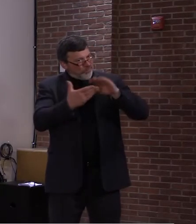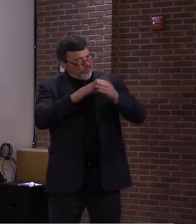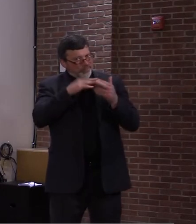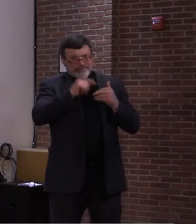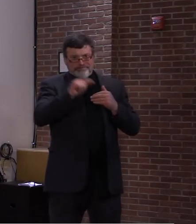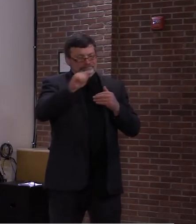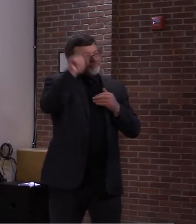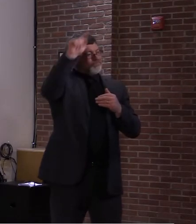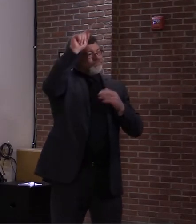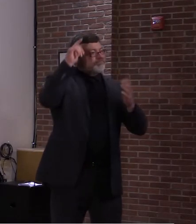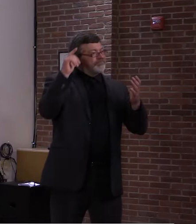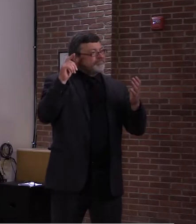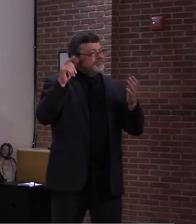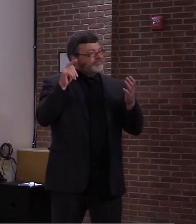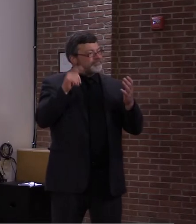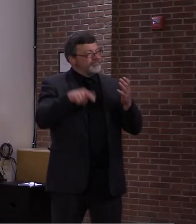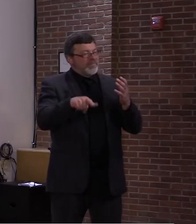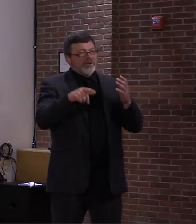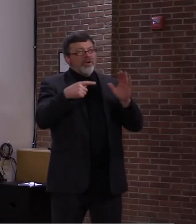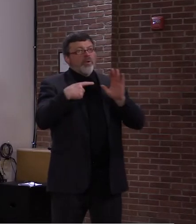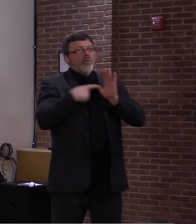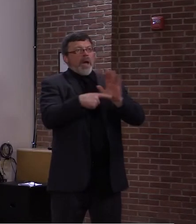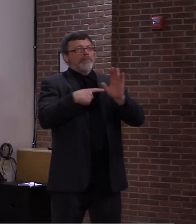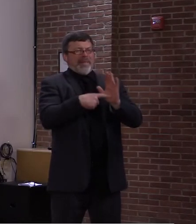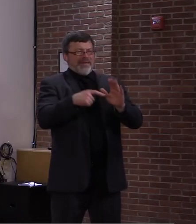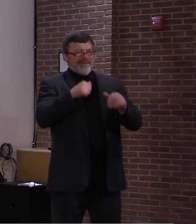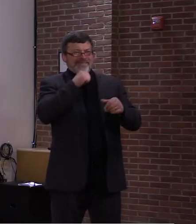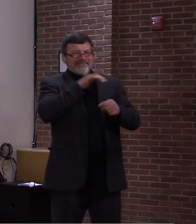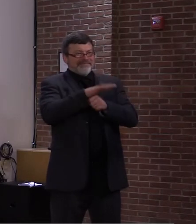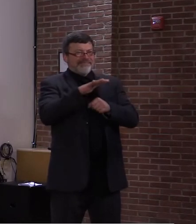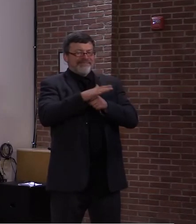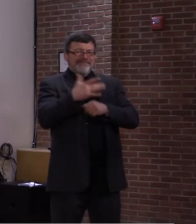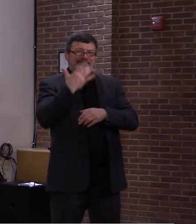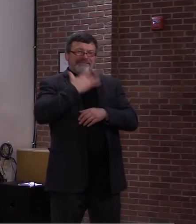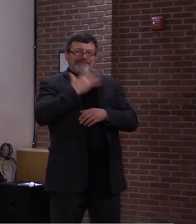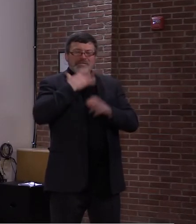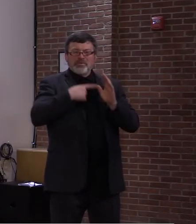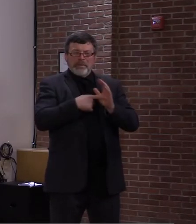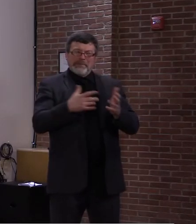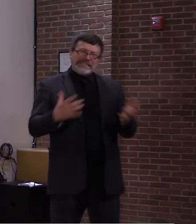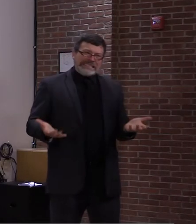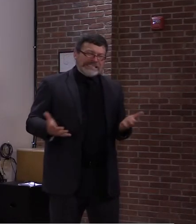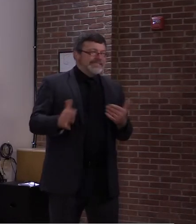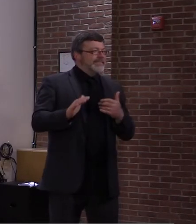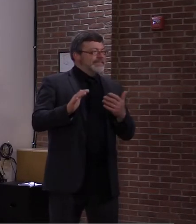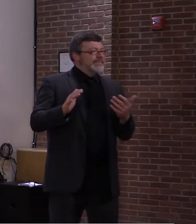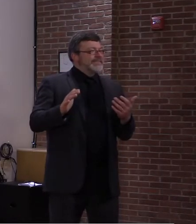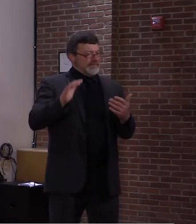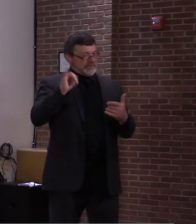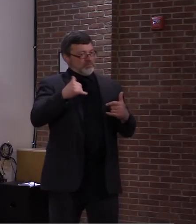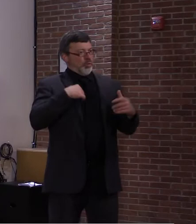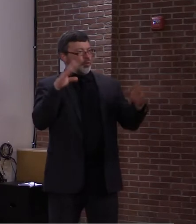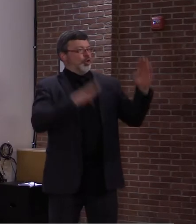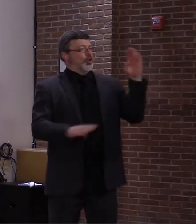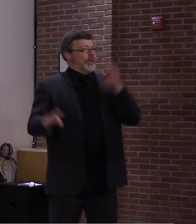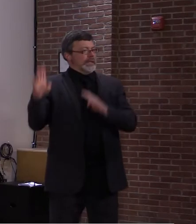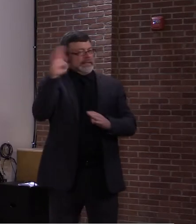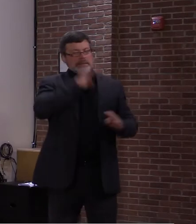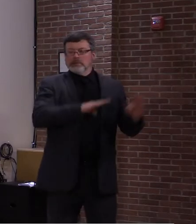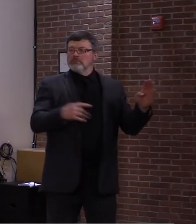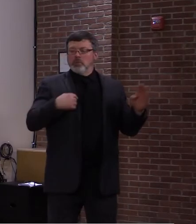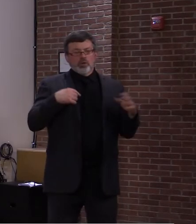have the representation in the rural areas. And I'm, again, very concerned about that. So we need to make sure that